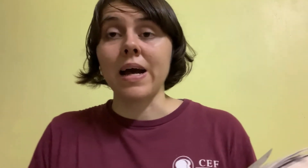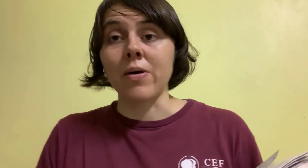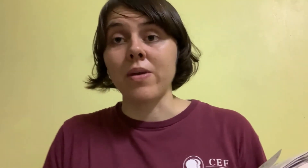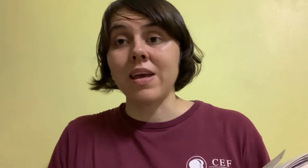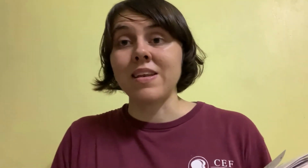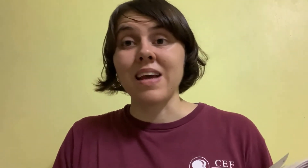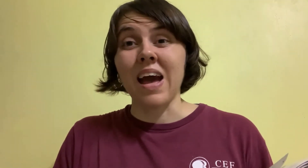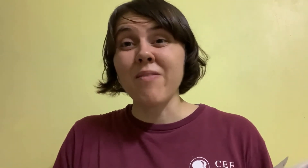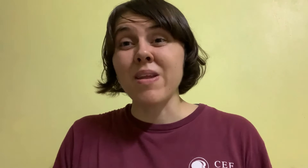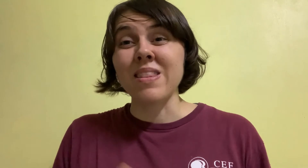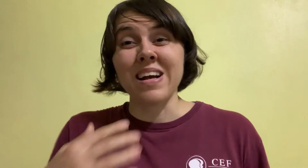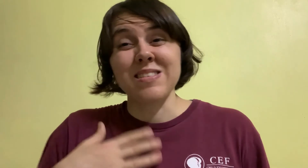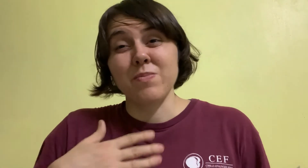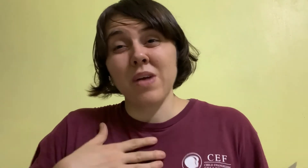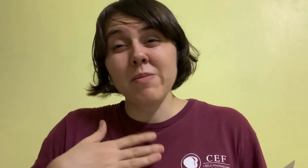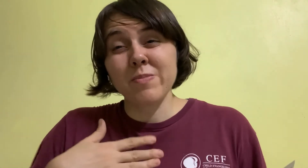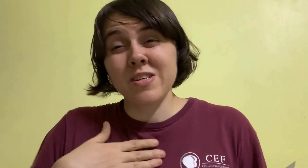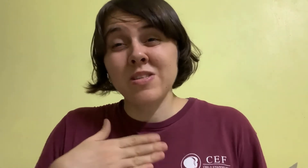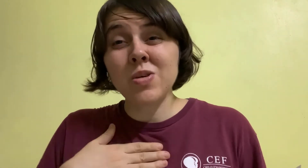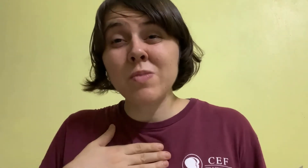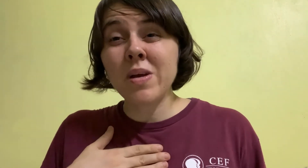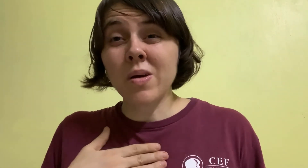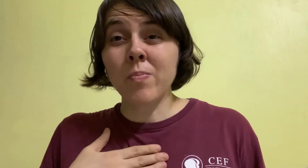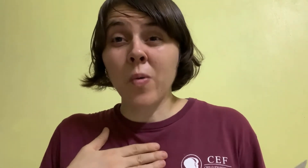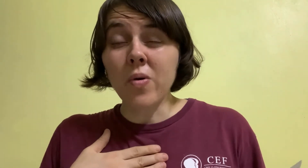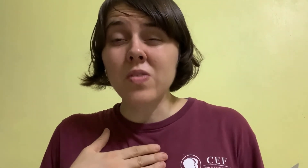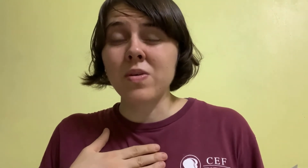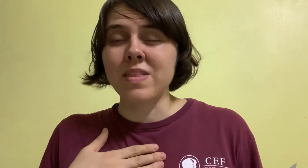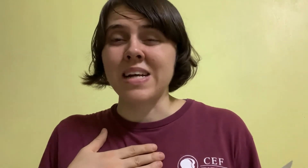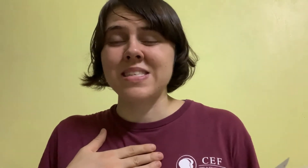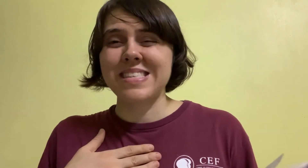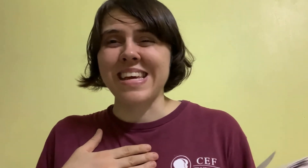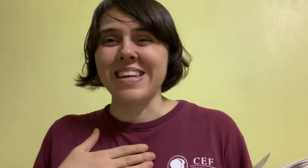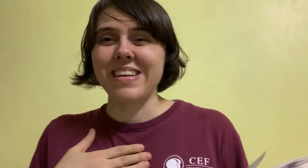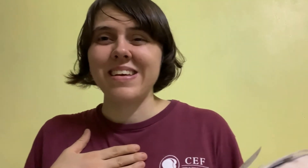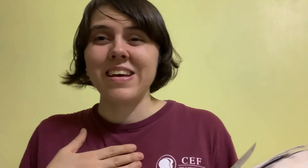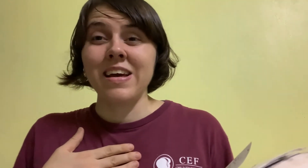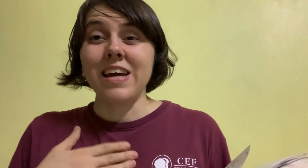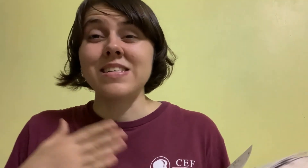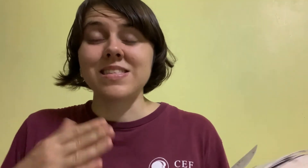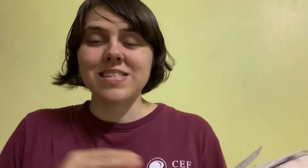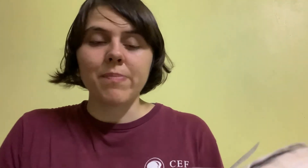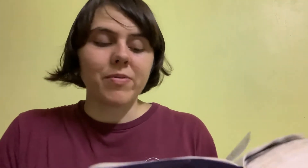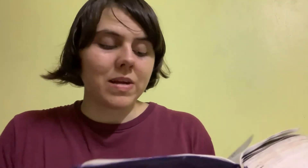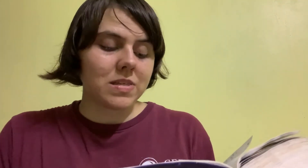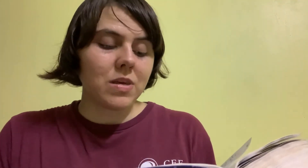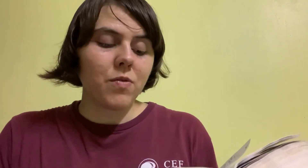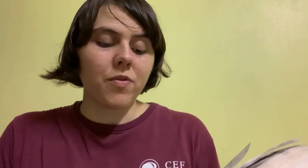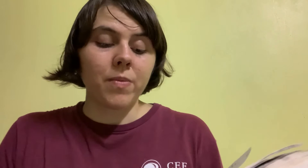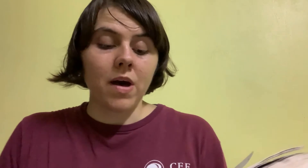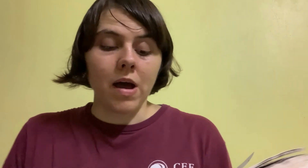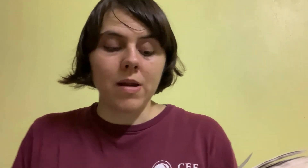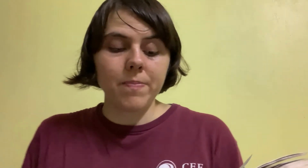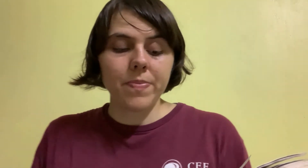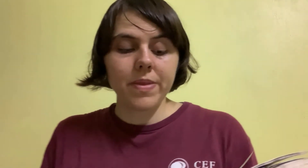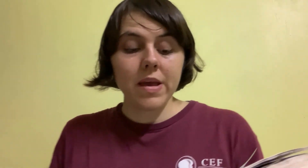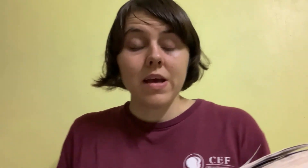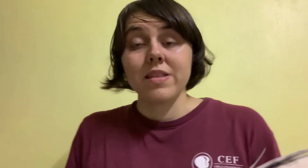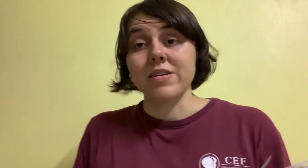allowed into heaven. That's a problem because you and me are born with that sin. And it separates you from God. There's